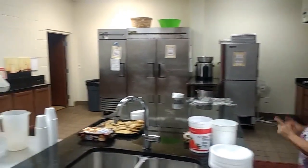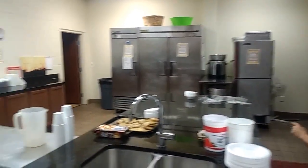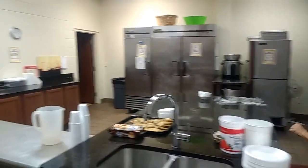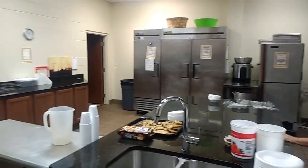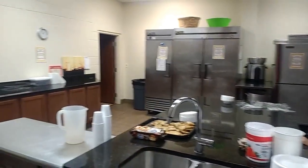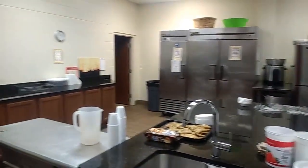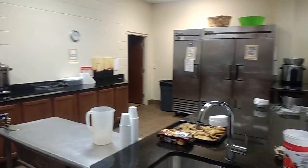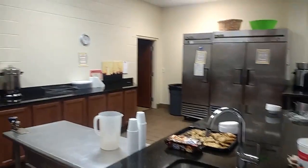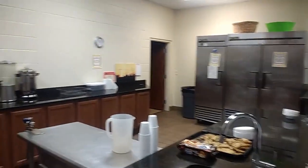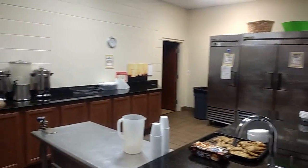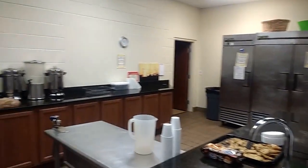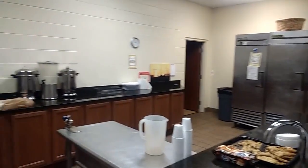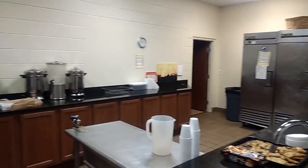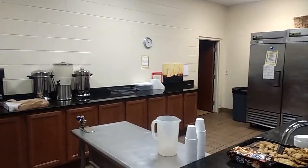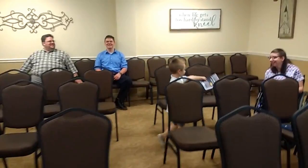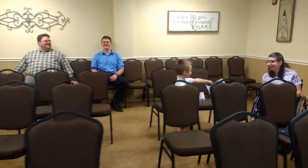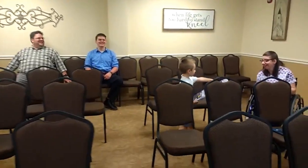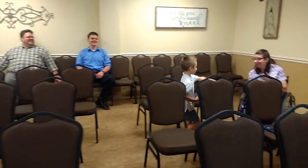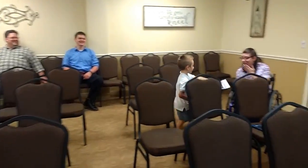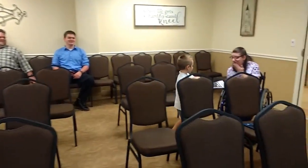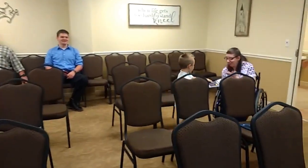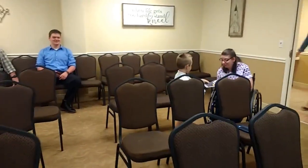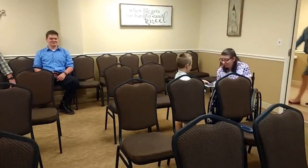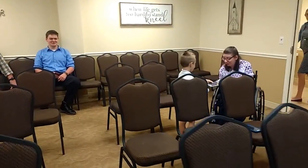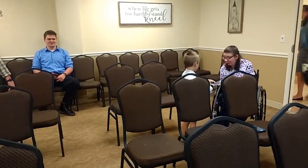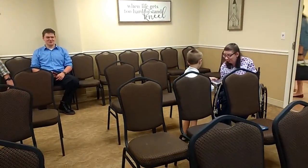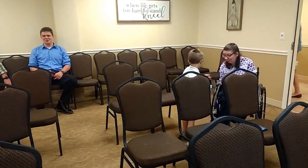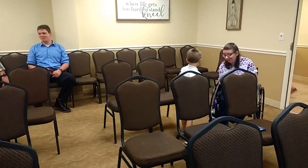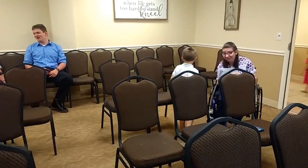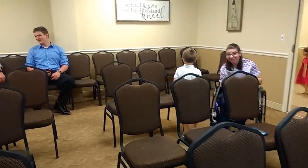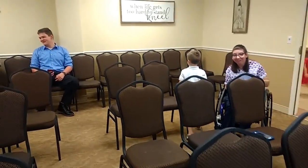fill our hearts with faith that